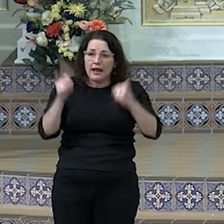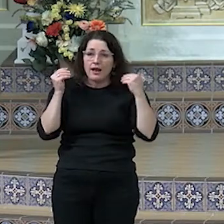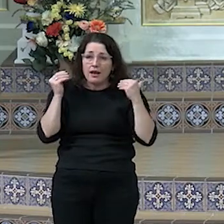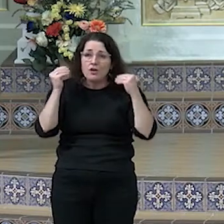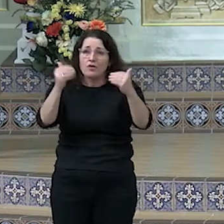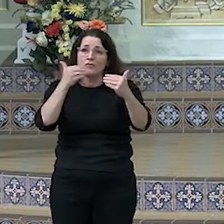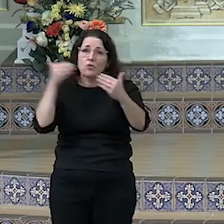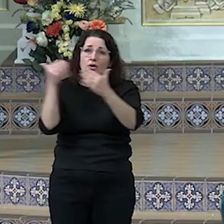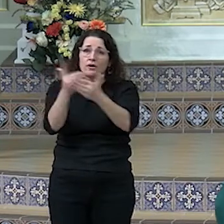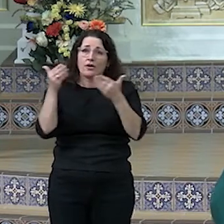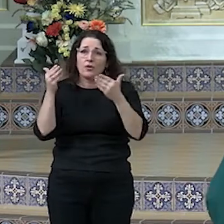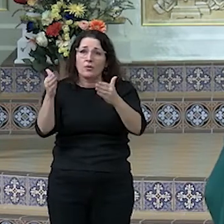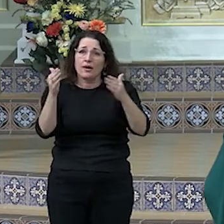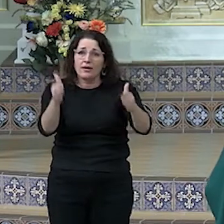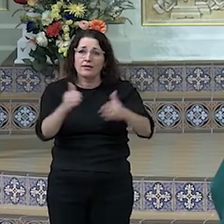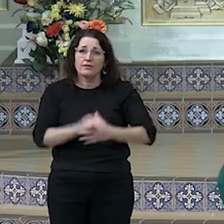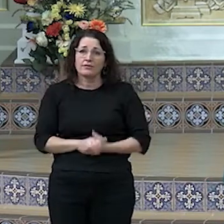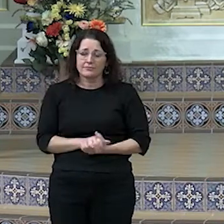Amen.